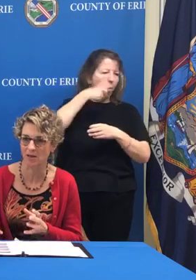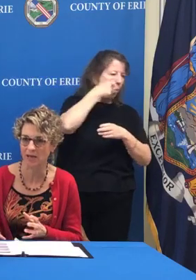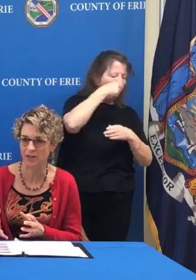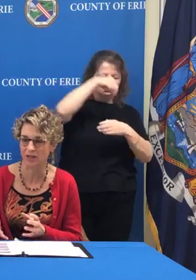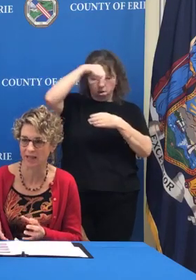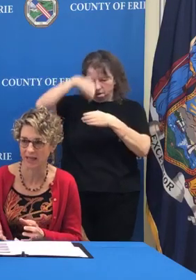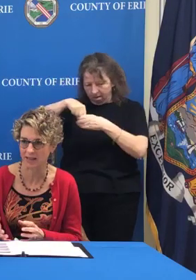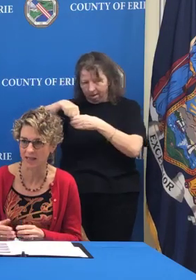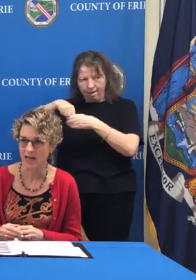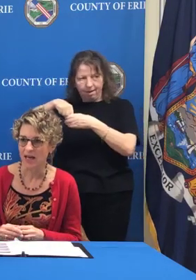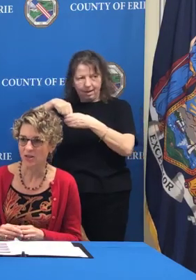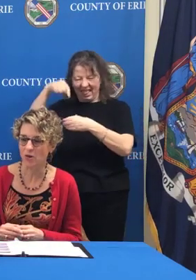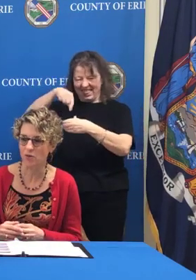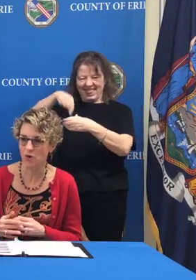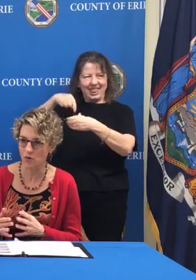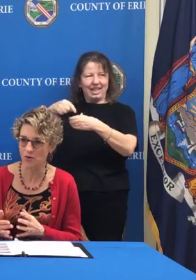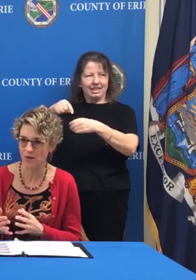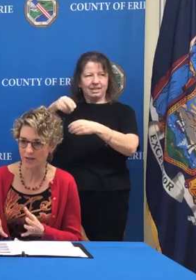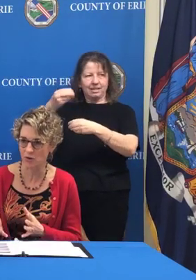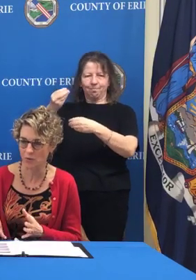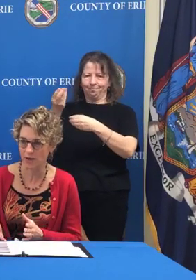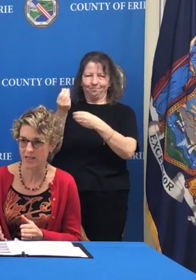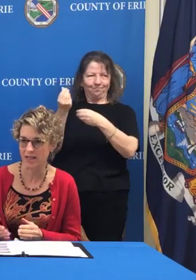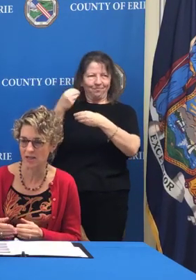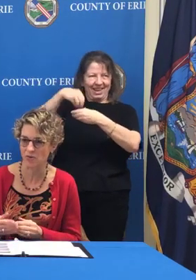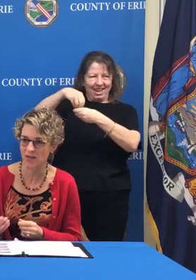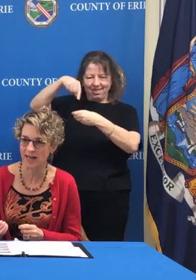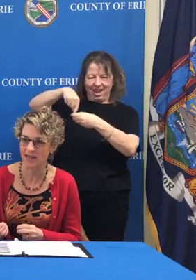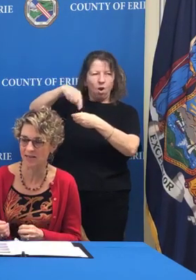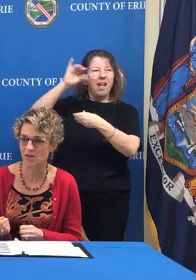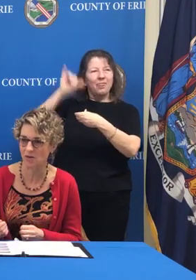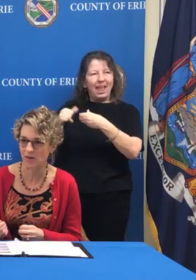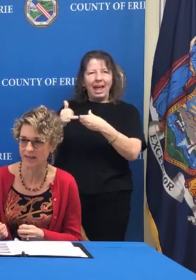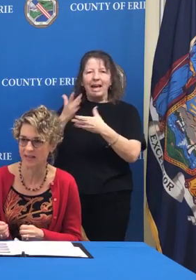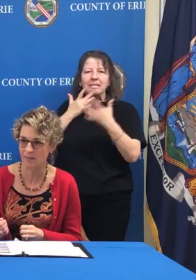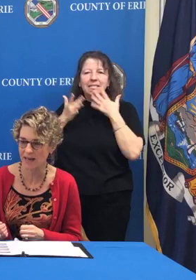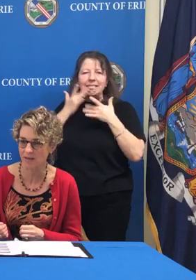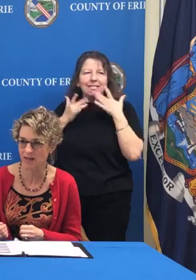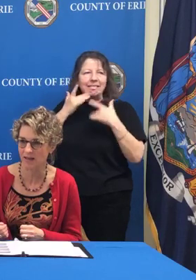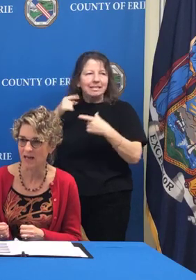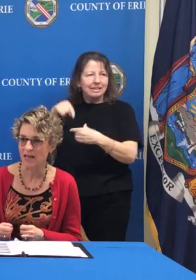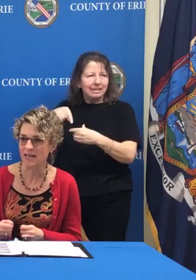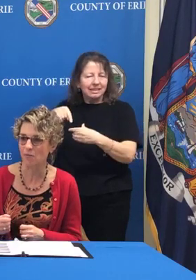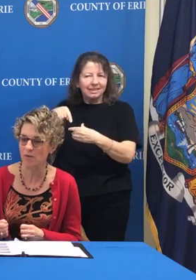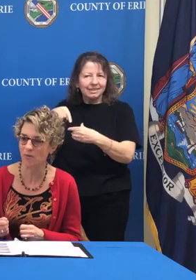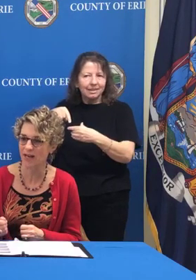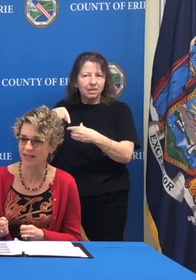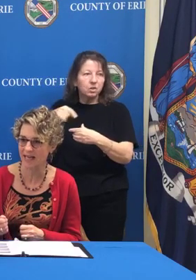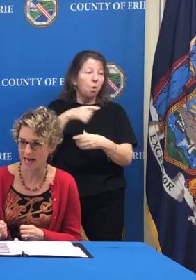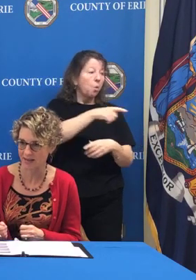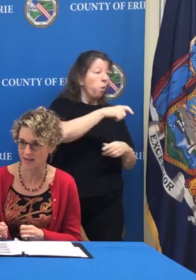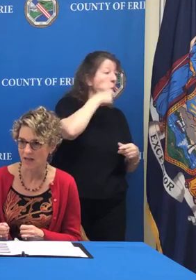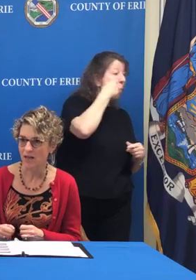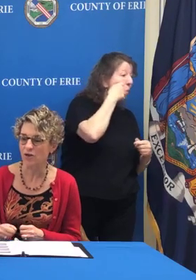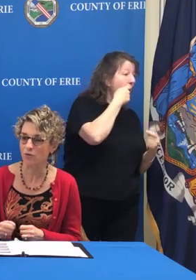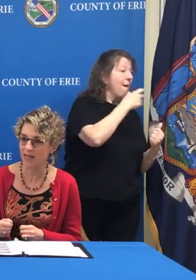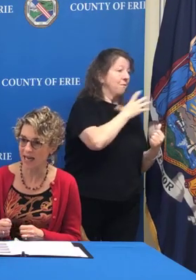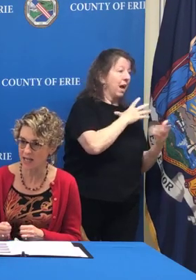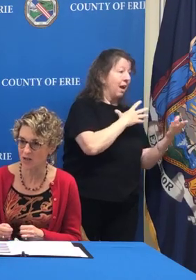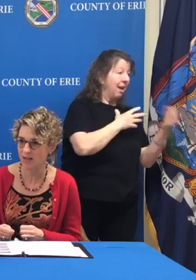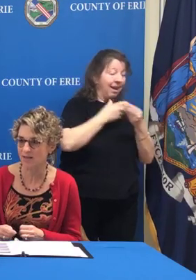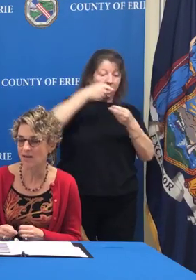specimen collection kit. So those are in shortage, and so that is to collect the specimen that we will then test.